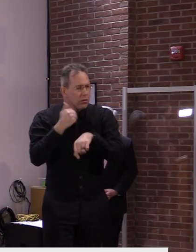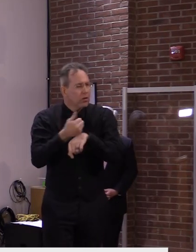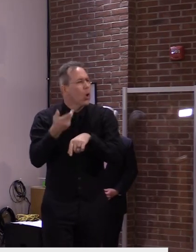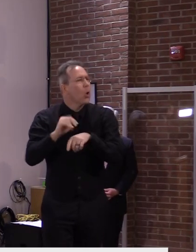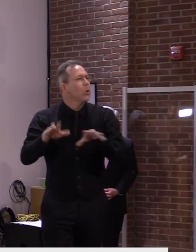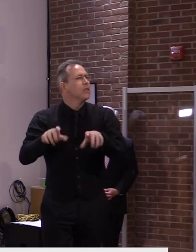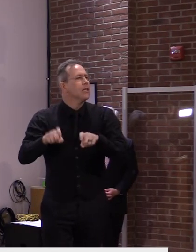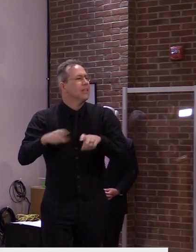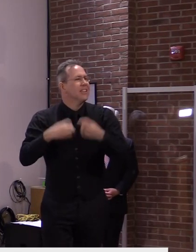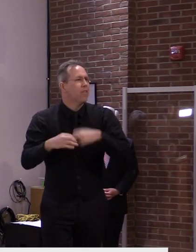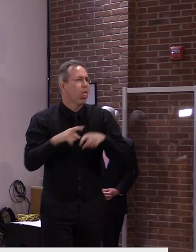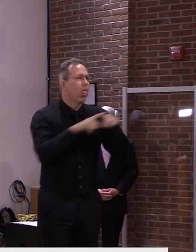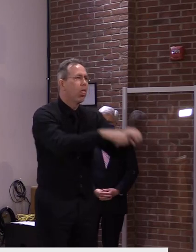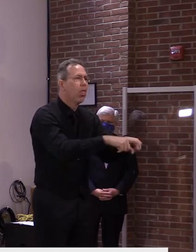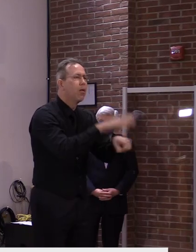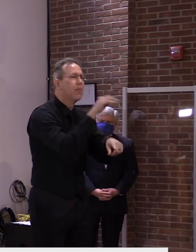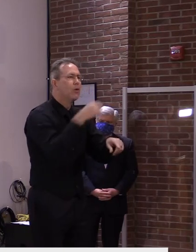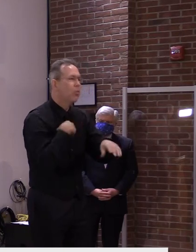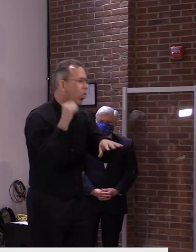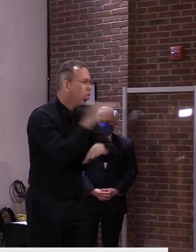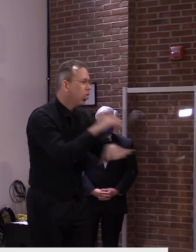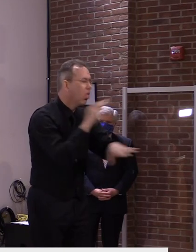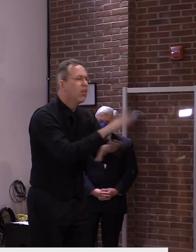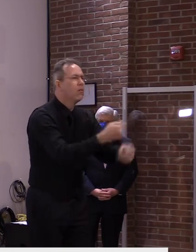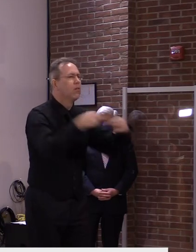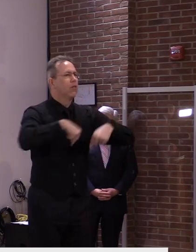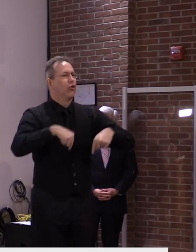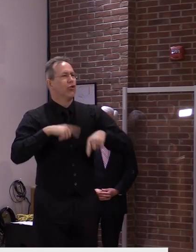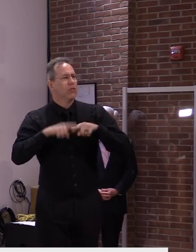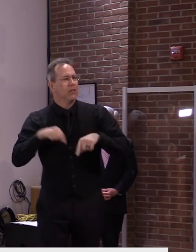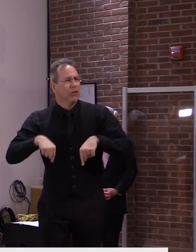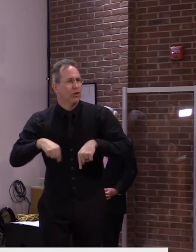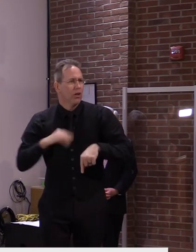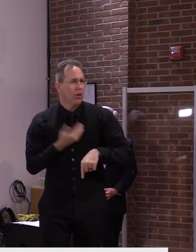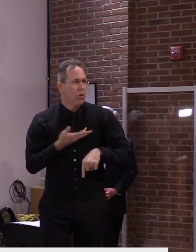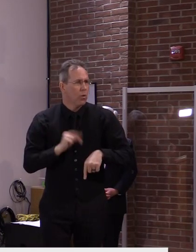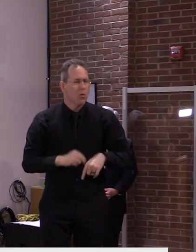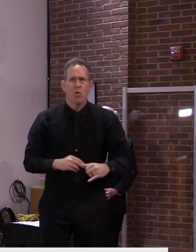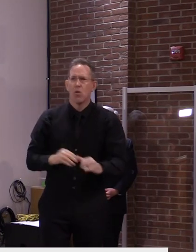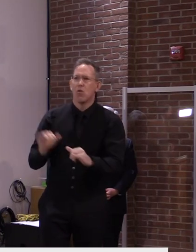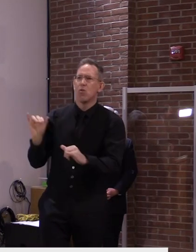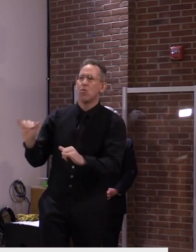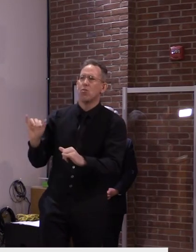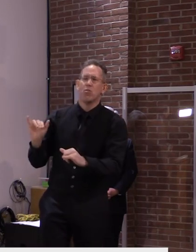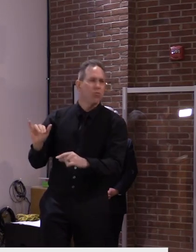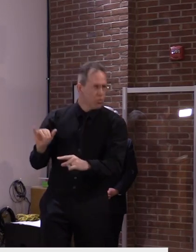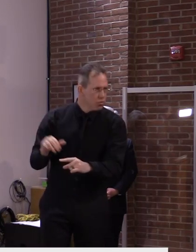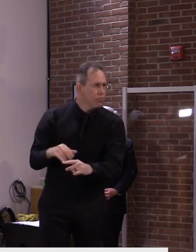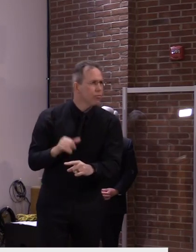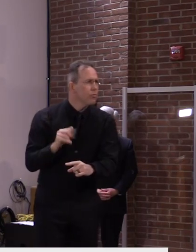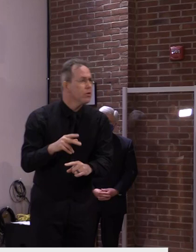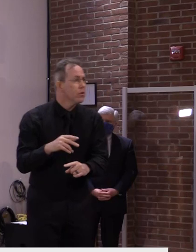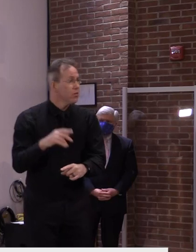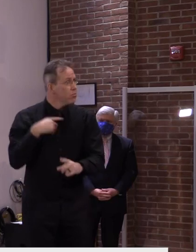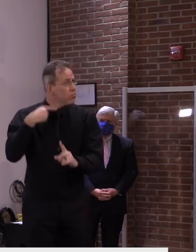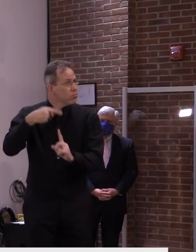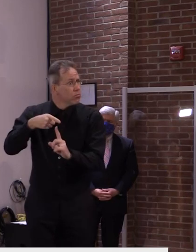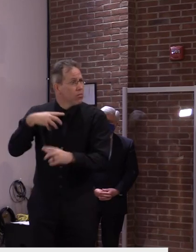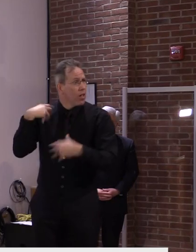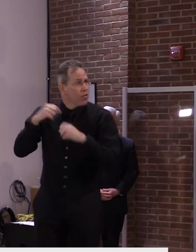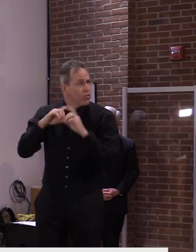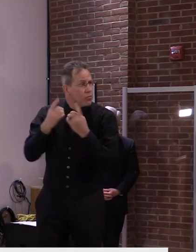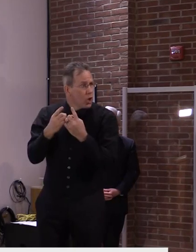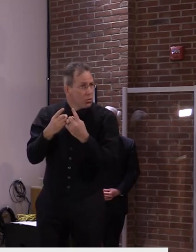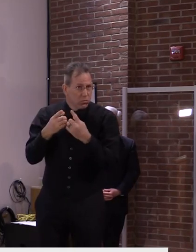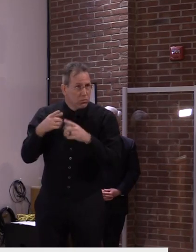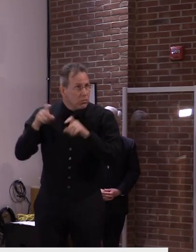Okay. And had the health department started some of that testing previously on other specimens? Yes.